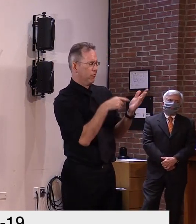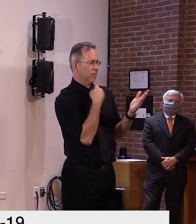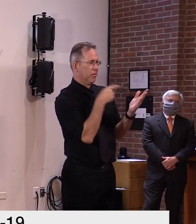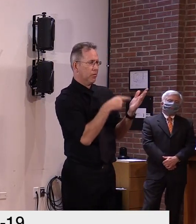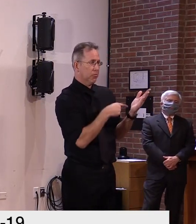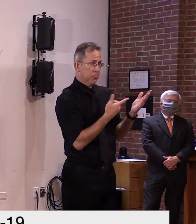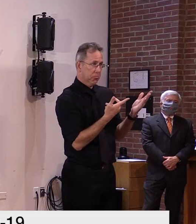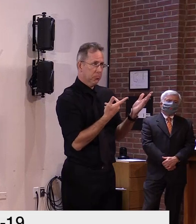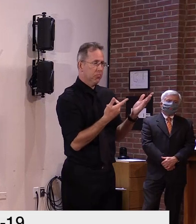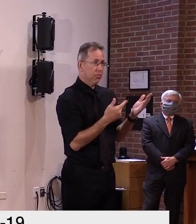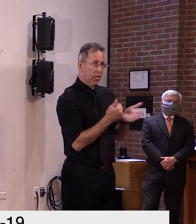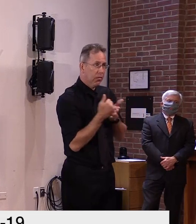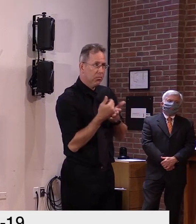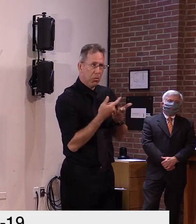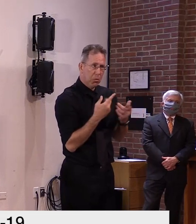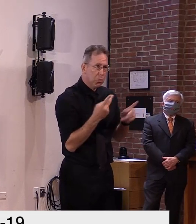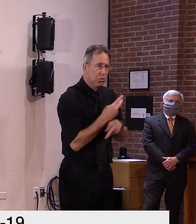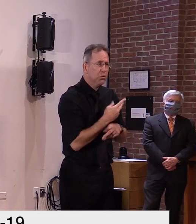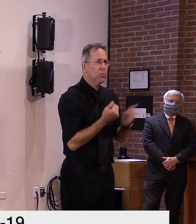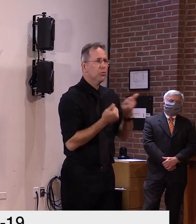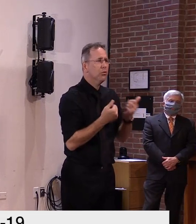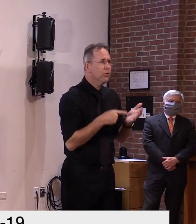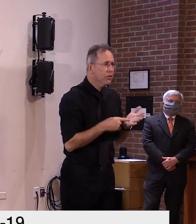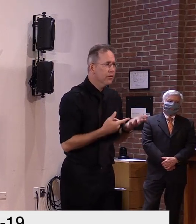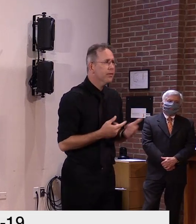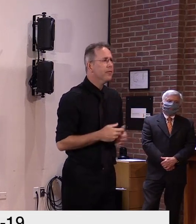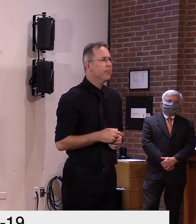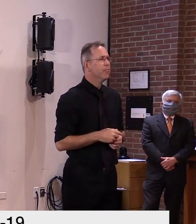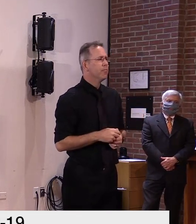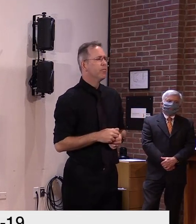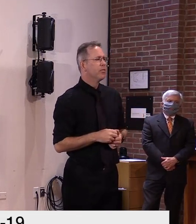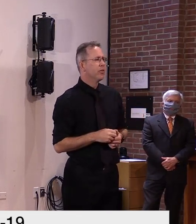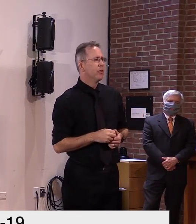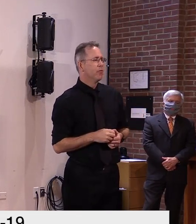answer your question more effectively.